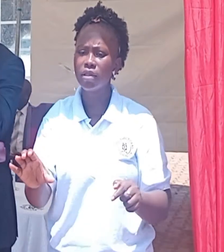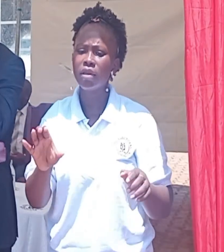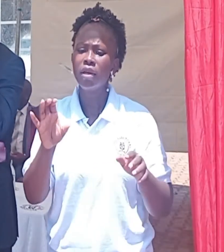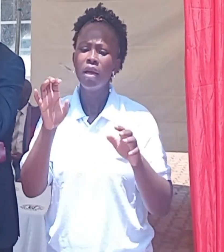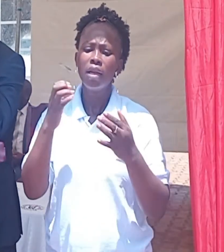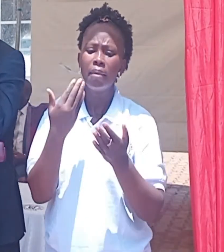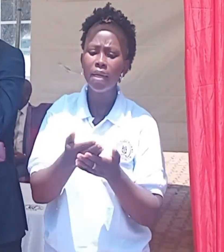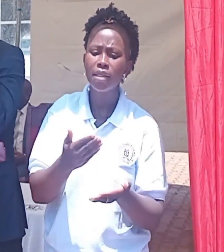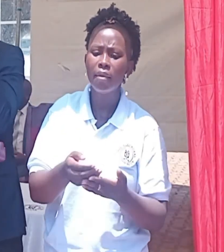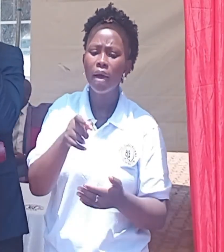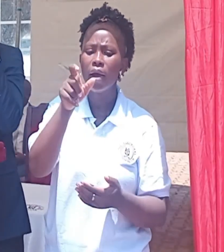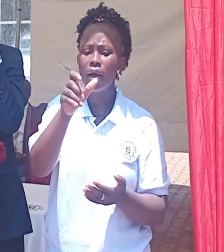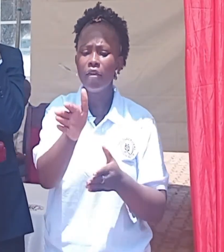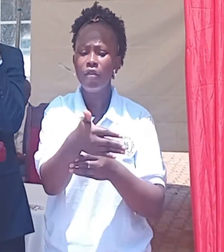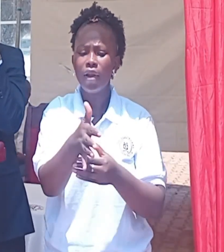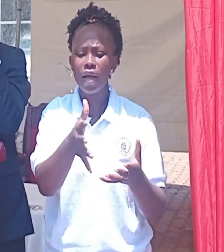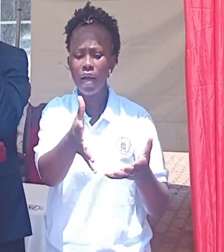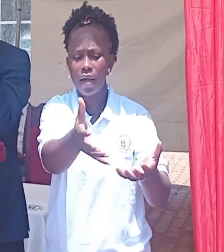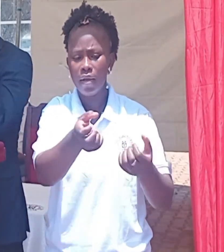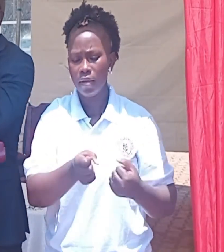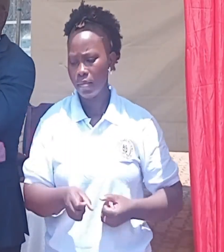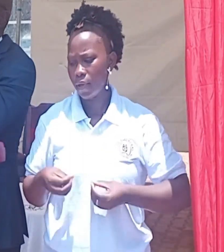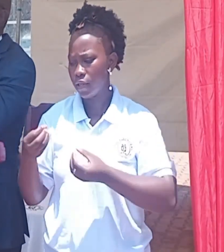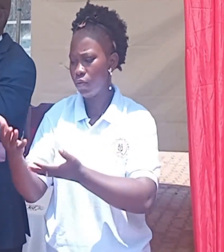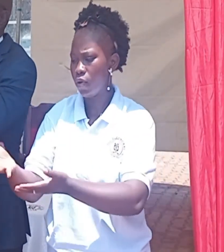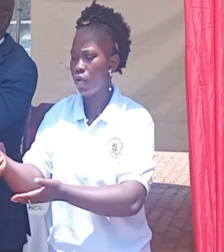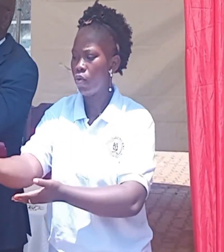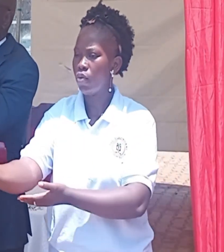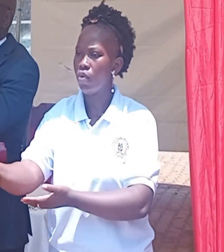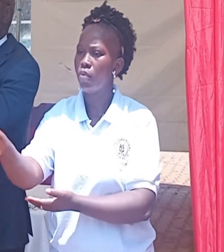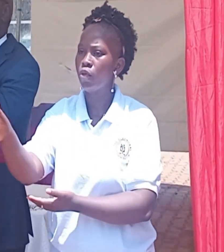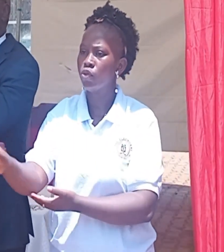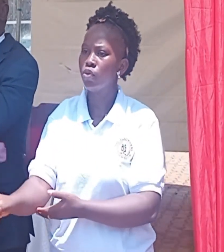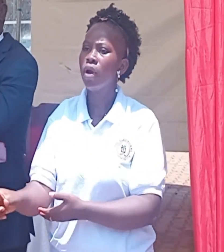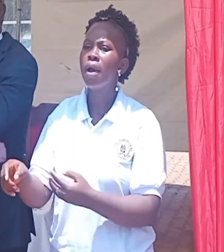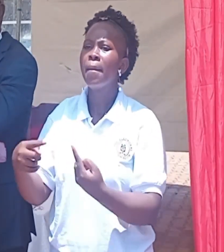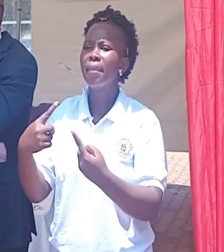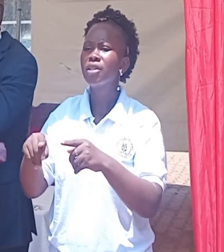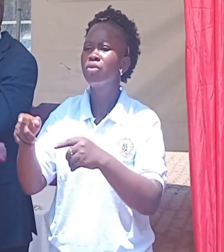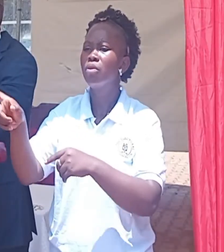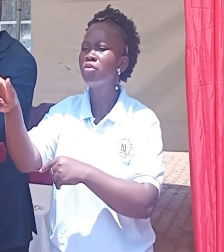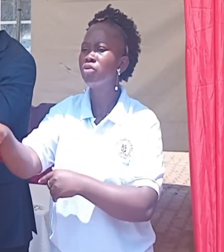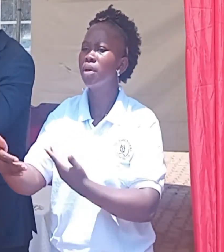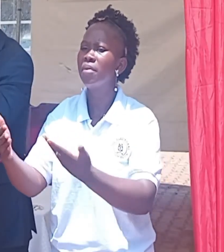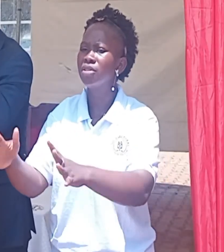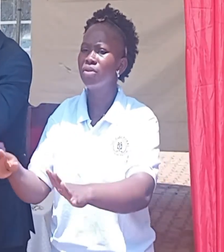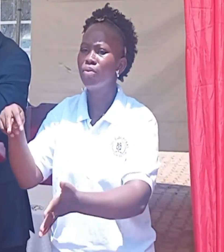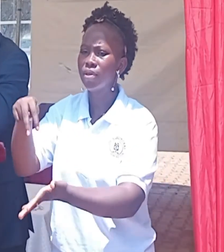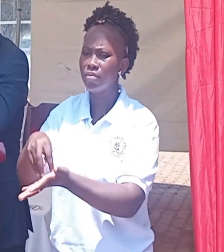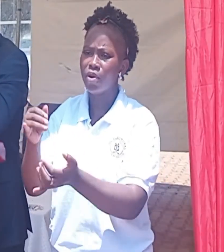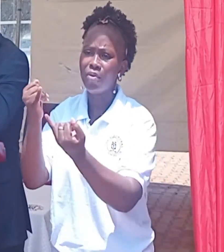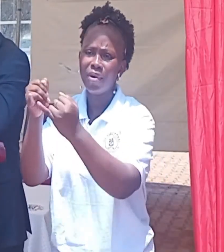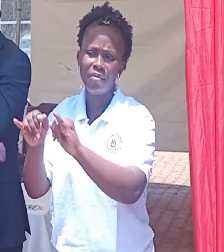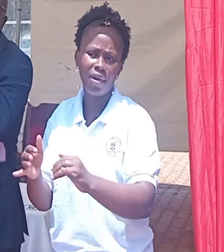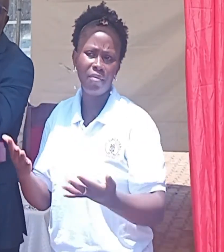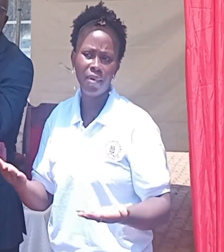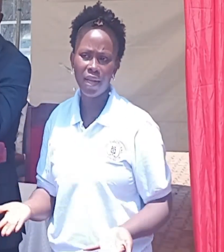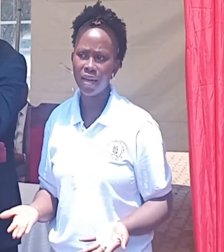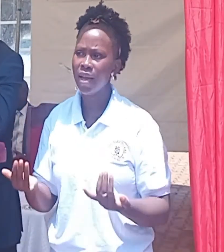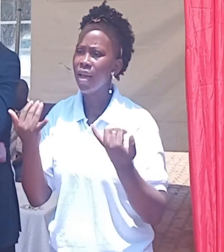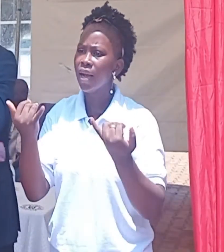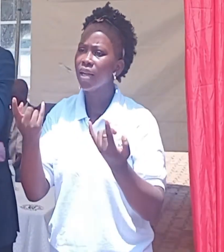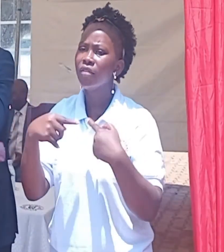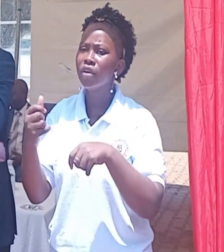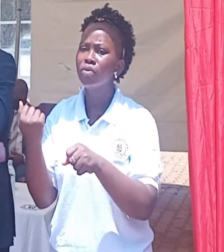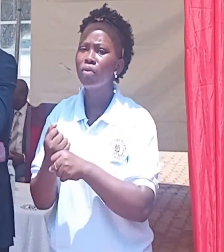ne basaba nti oyo ebendera mugimuggyeko mugikwase ono, ate omaze kwesimba okuwa namunigina. Kati